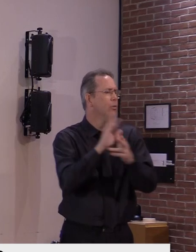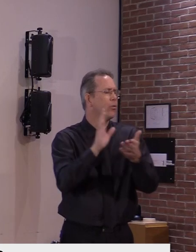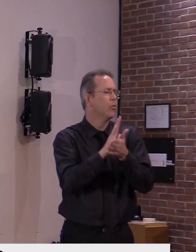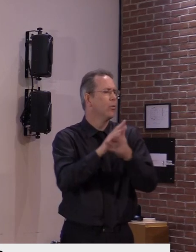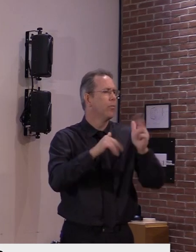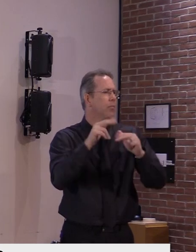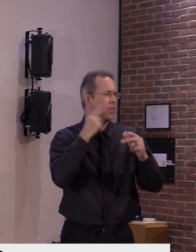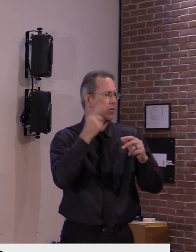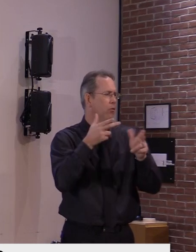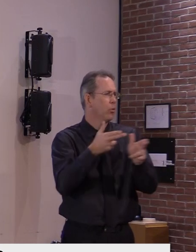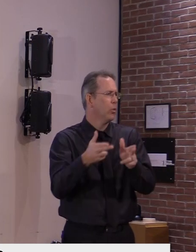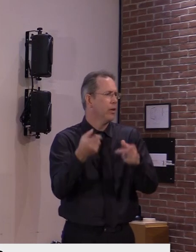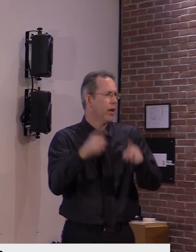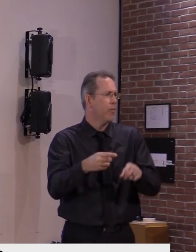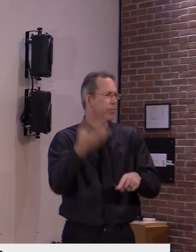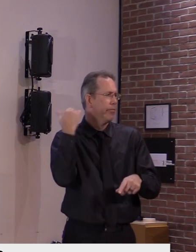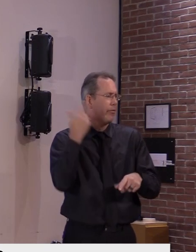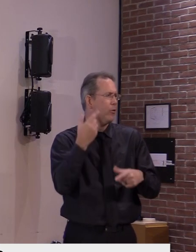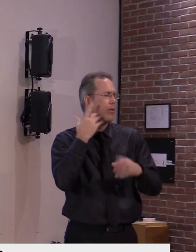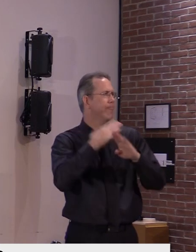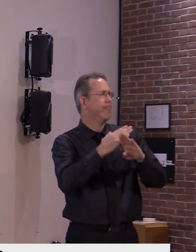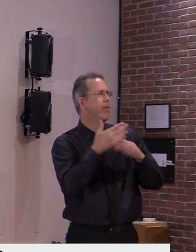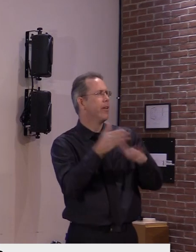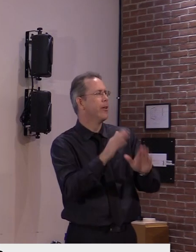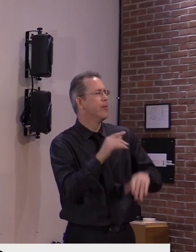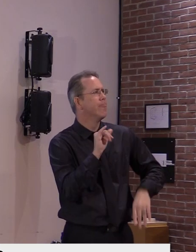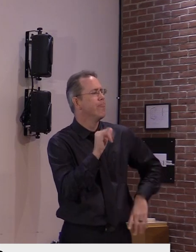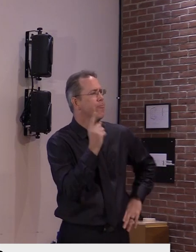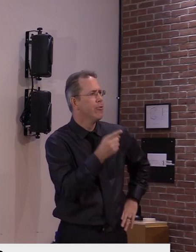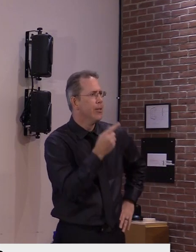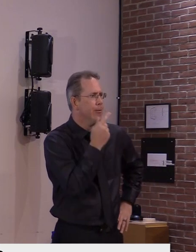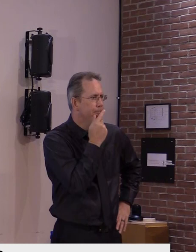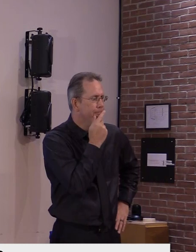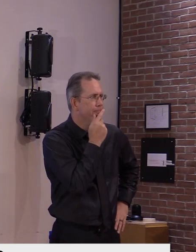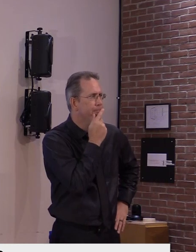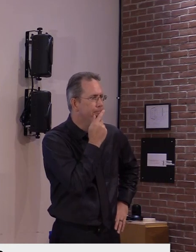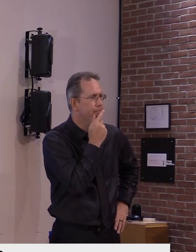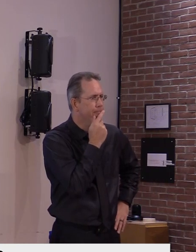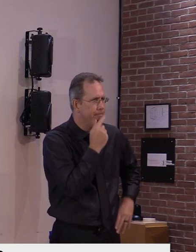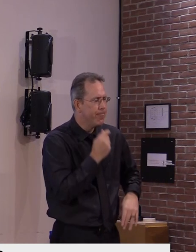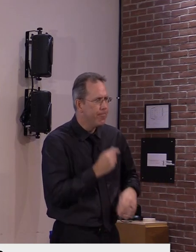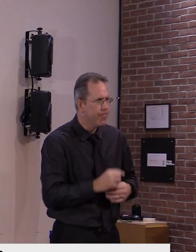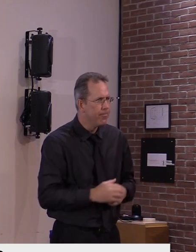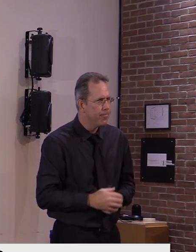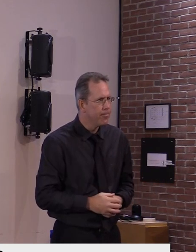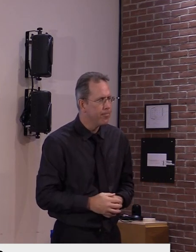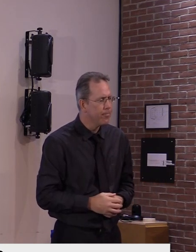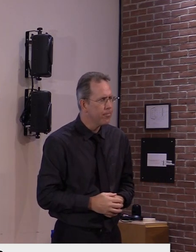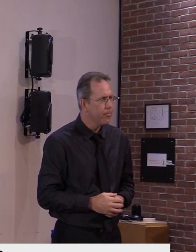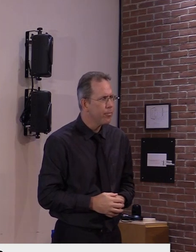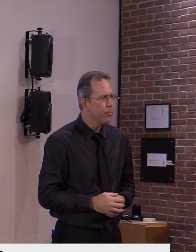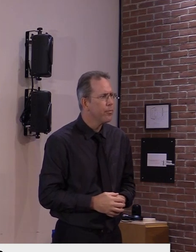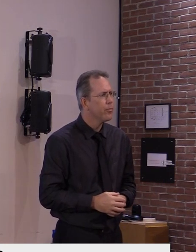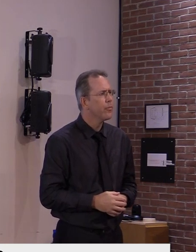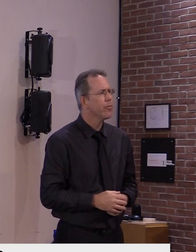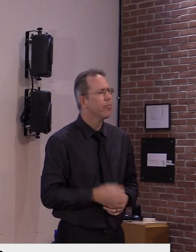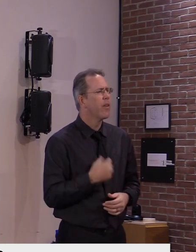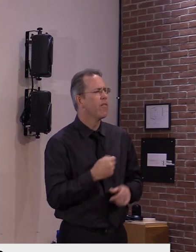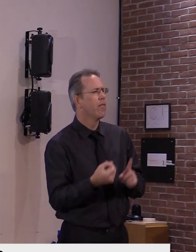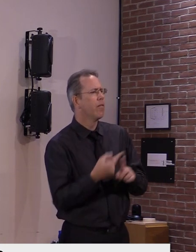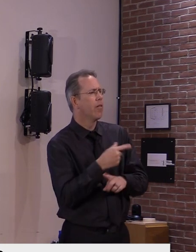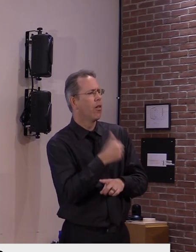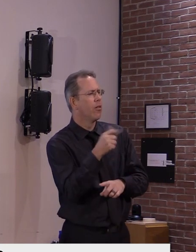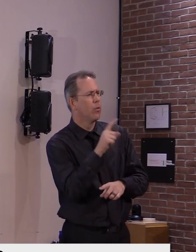the municipalities that held their town meetings at the school. Another question for you, I'll move to this